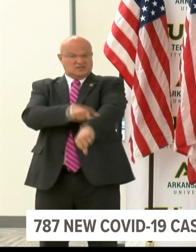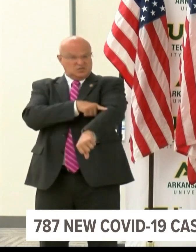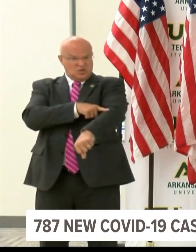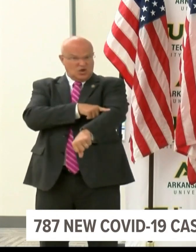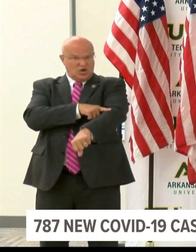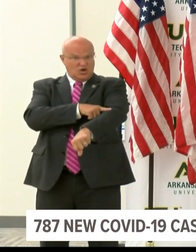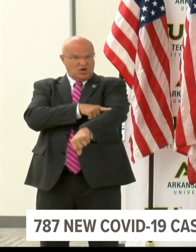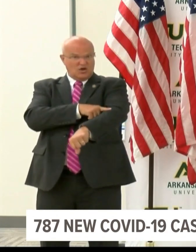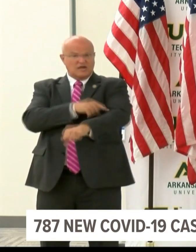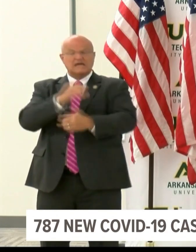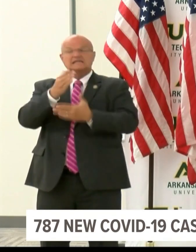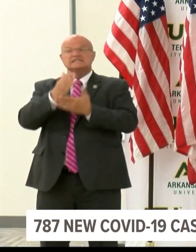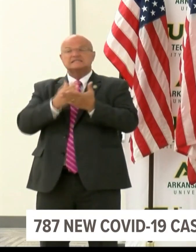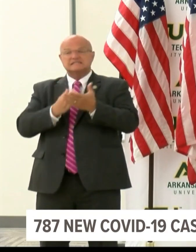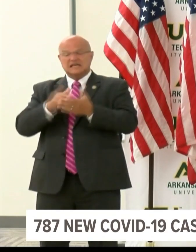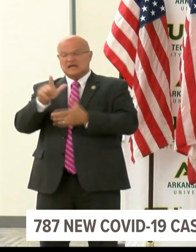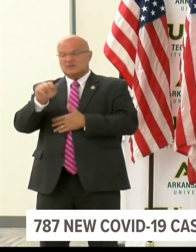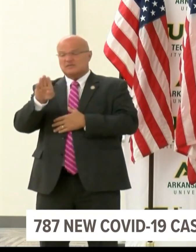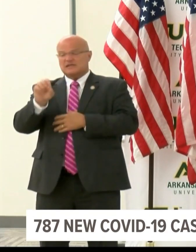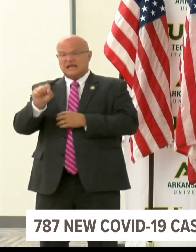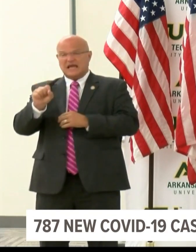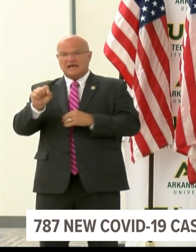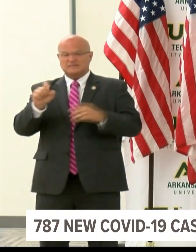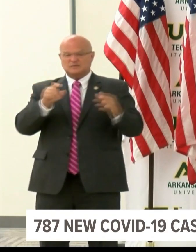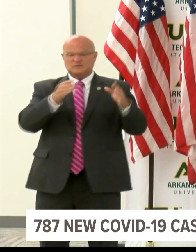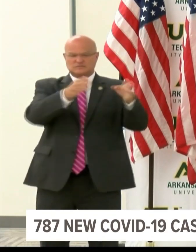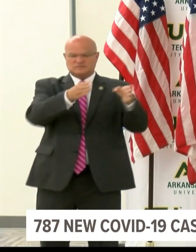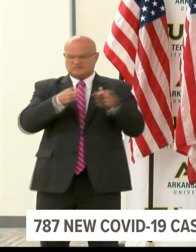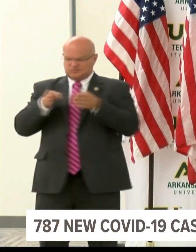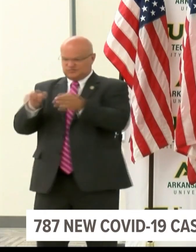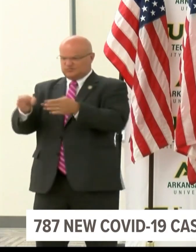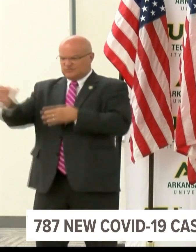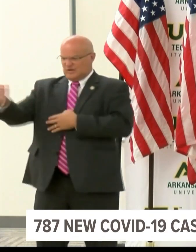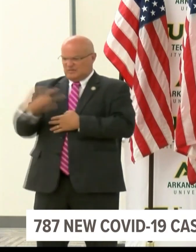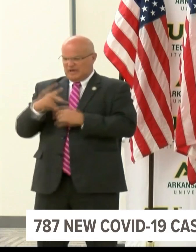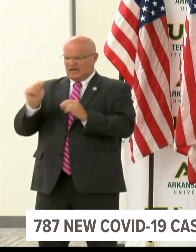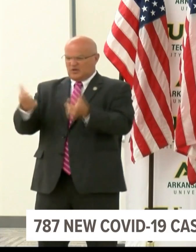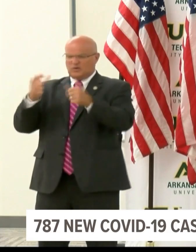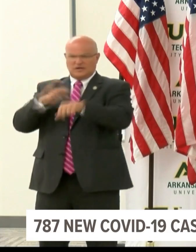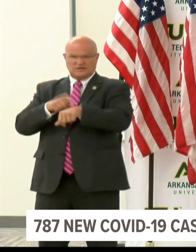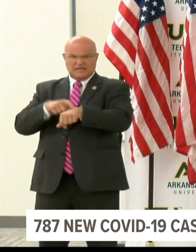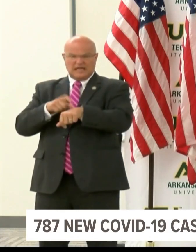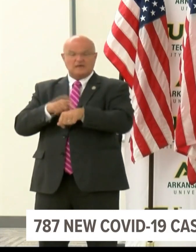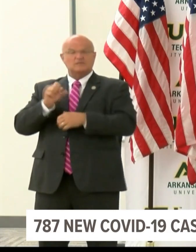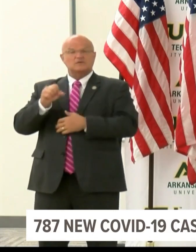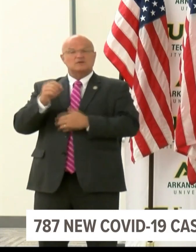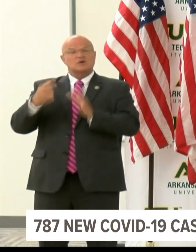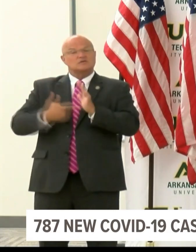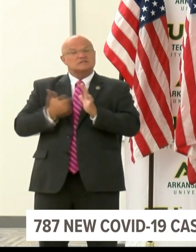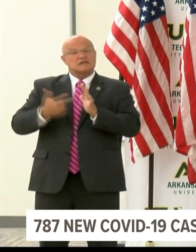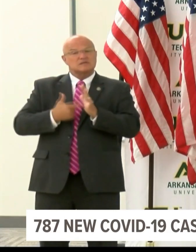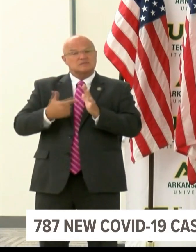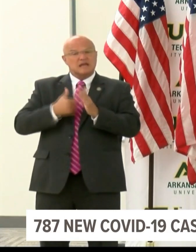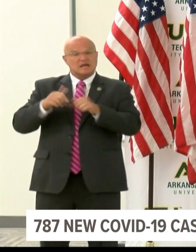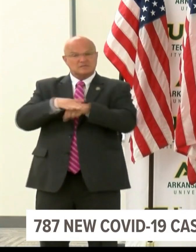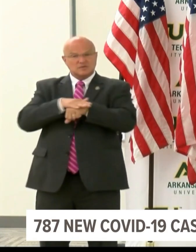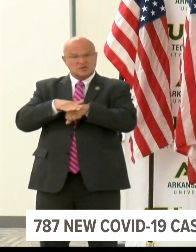long, there's some labs that we have to shift to that can get it back in a quicker turnaround. And so sometimes the